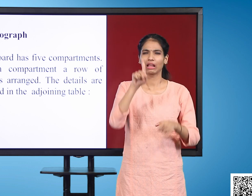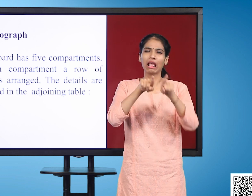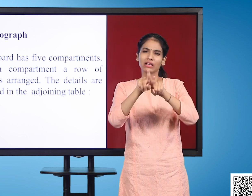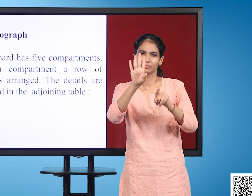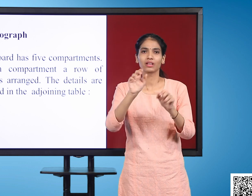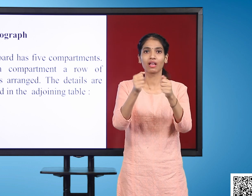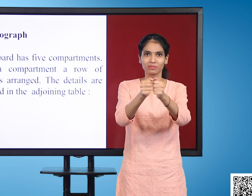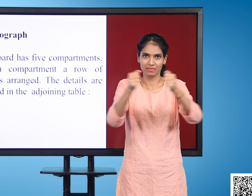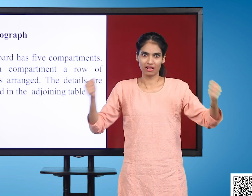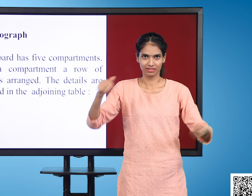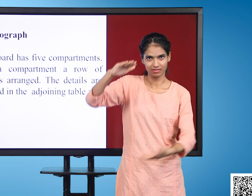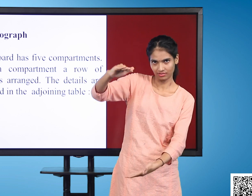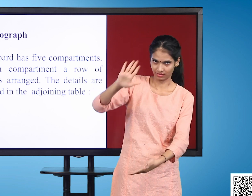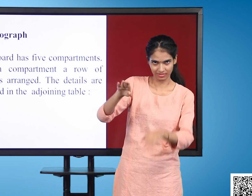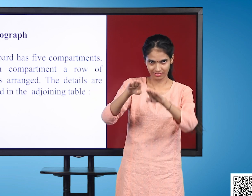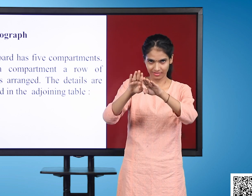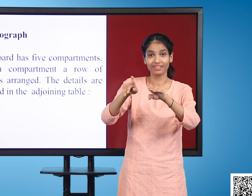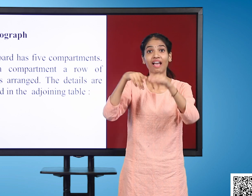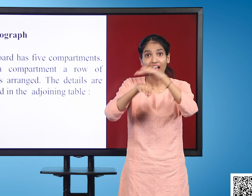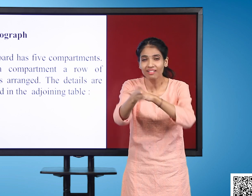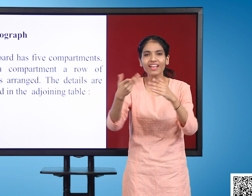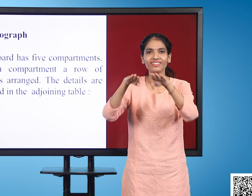A cupboard has 5 compartments.